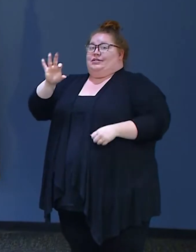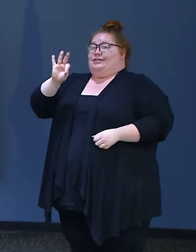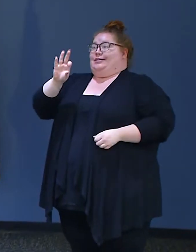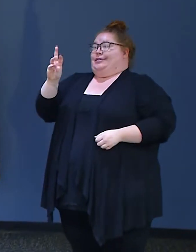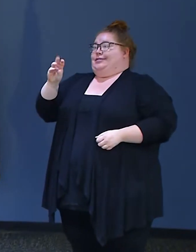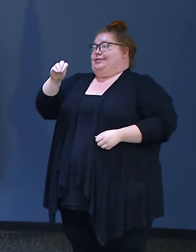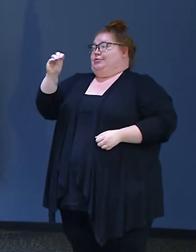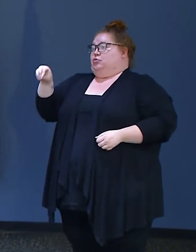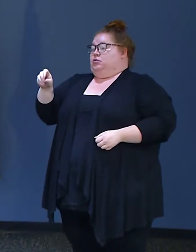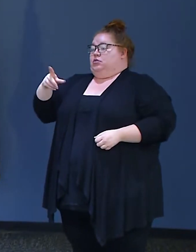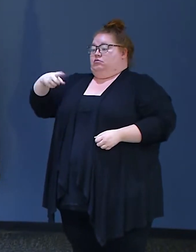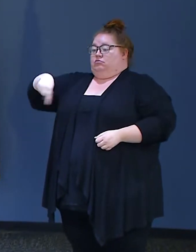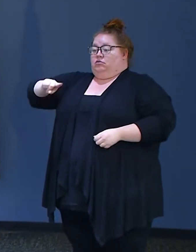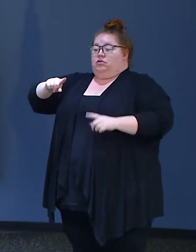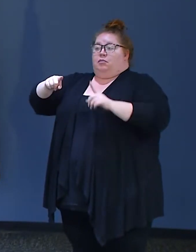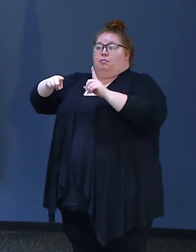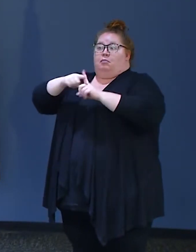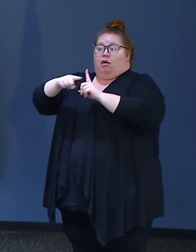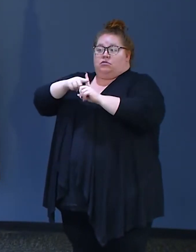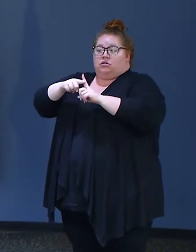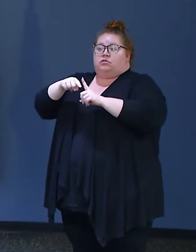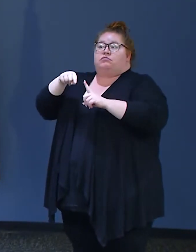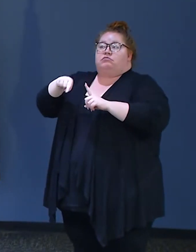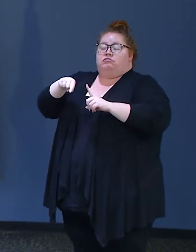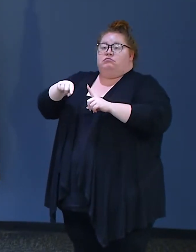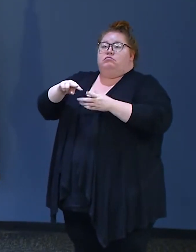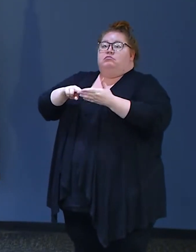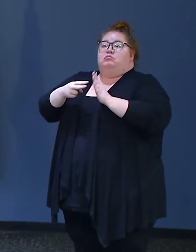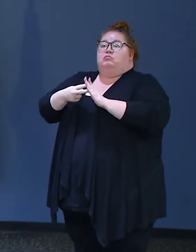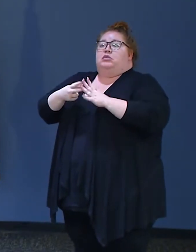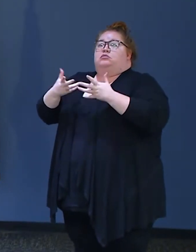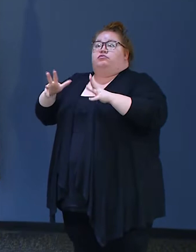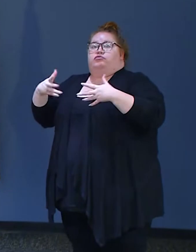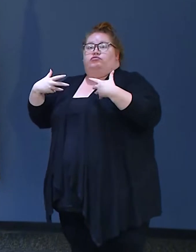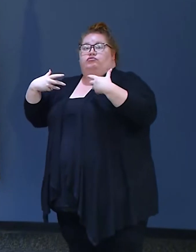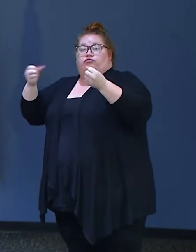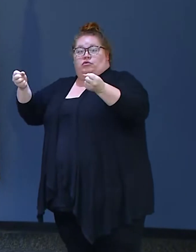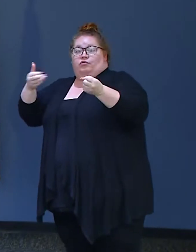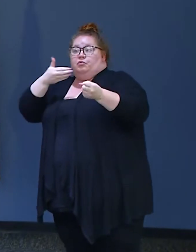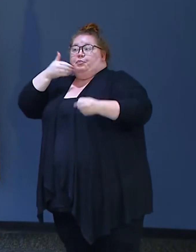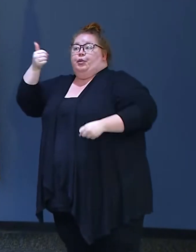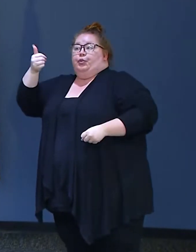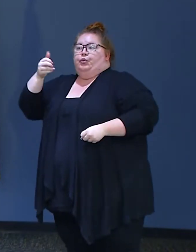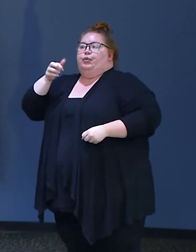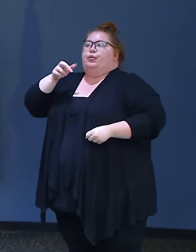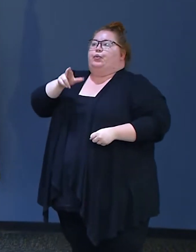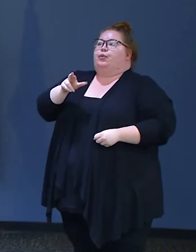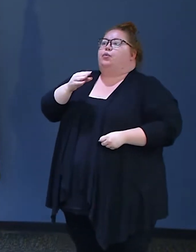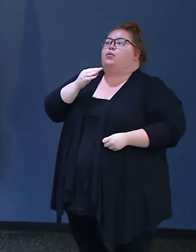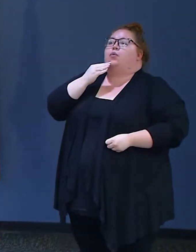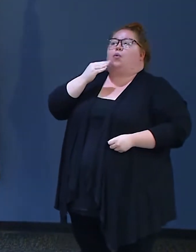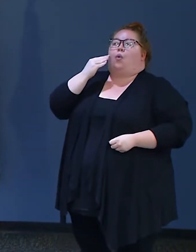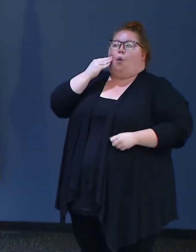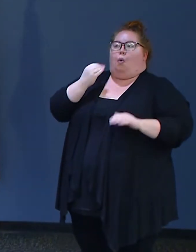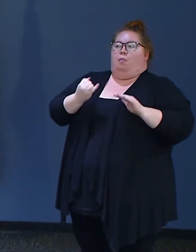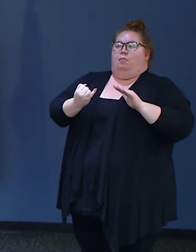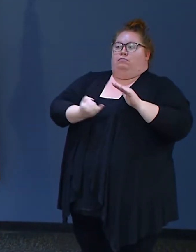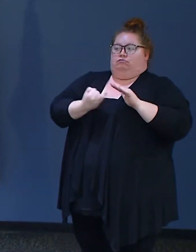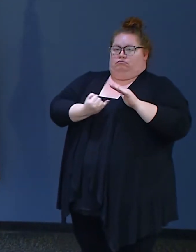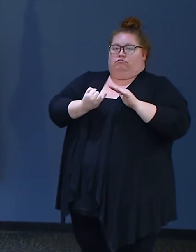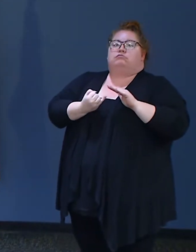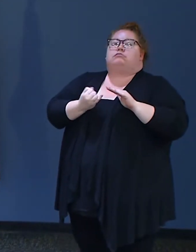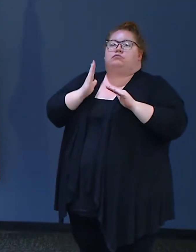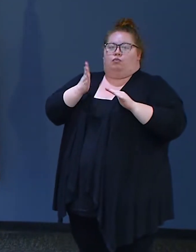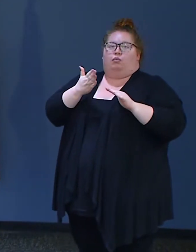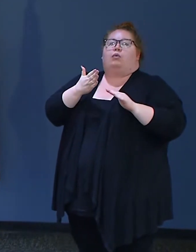Kern's positive cases have either recovered or they are at home recovering, which that is